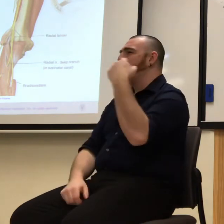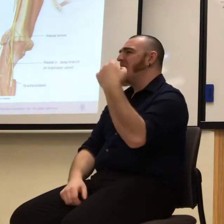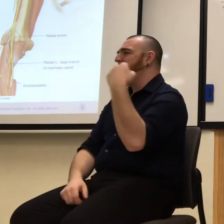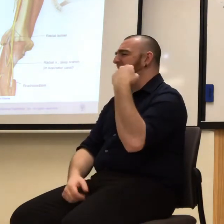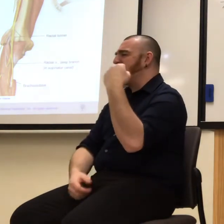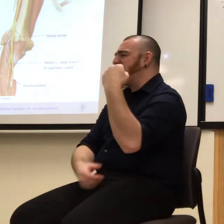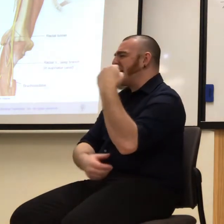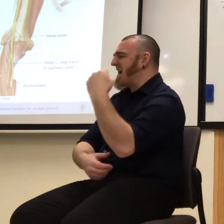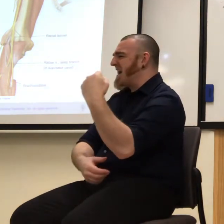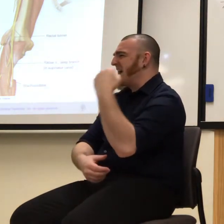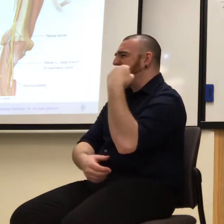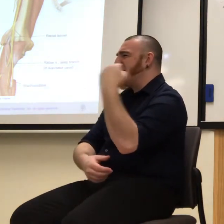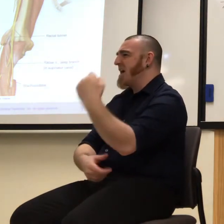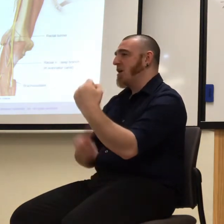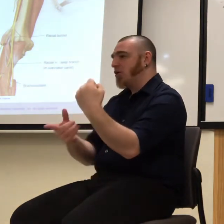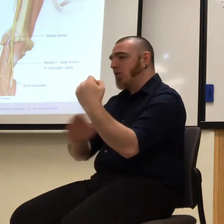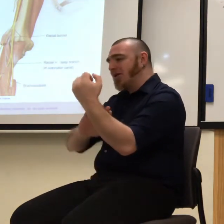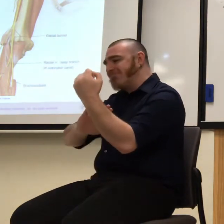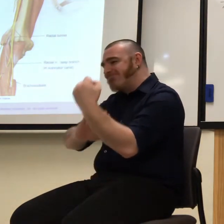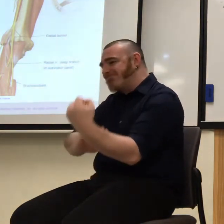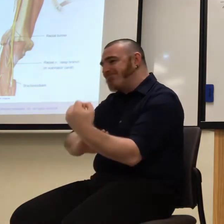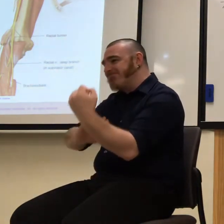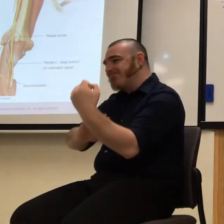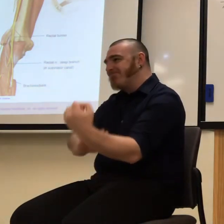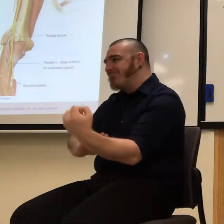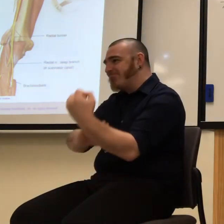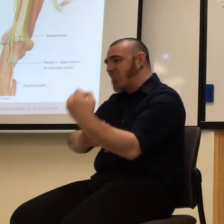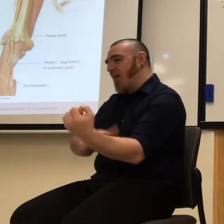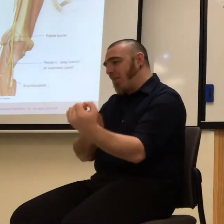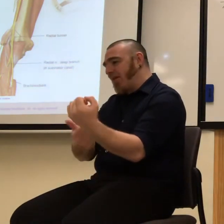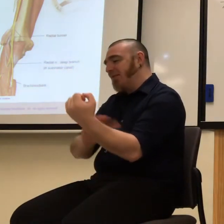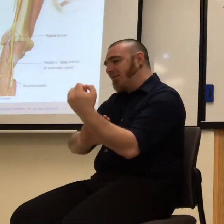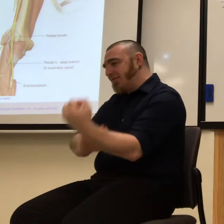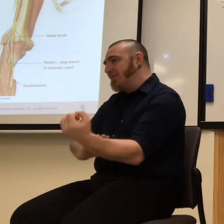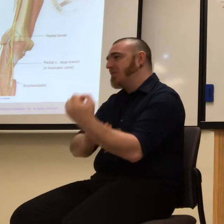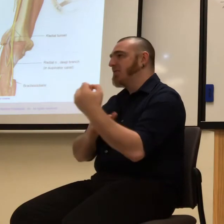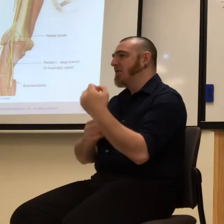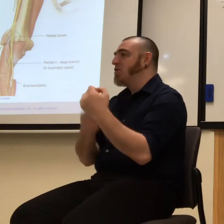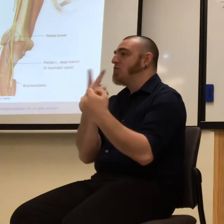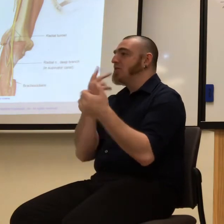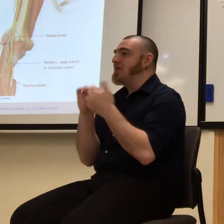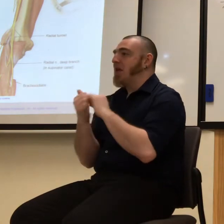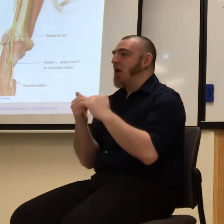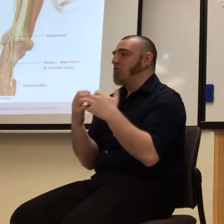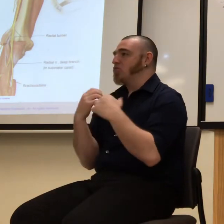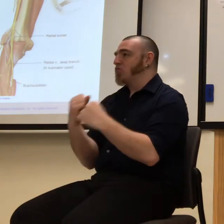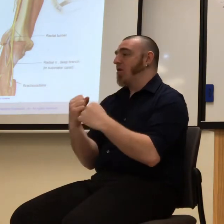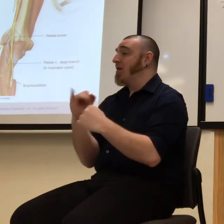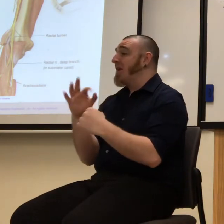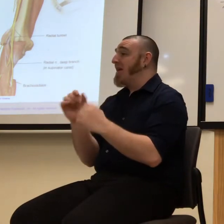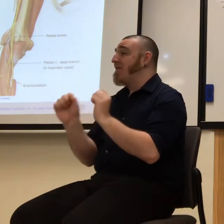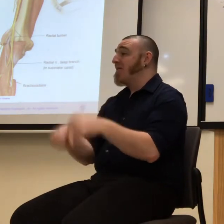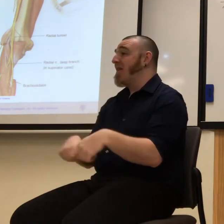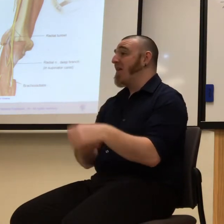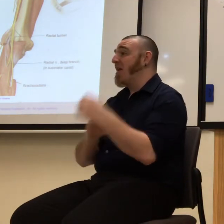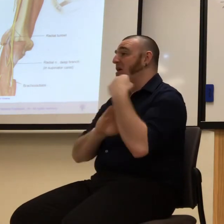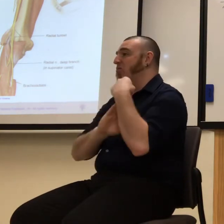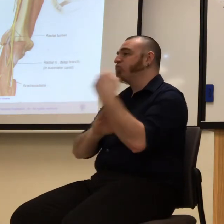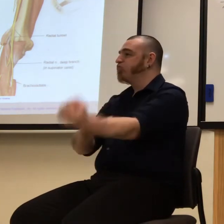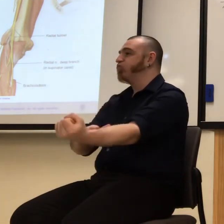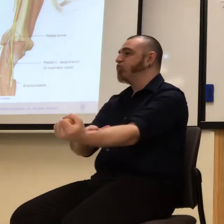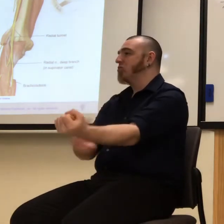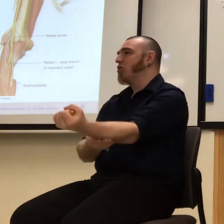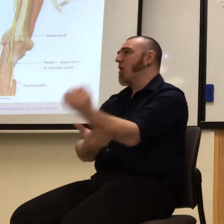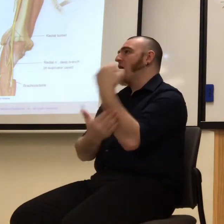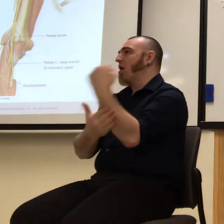and you resist their extension. You see how strong they are, okay? And if they can extend with a lot of strength,